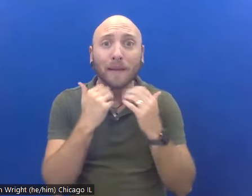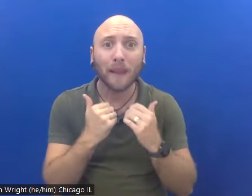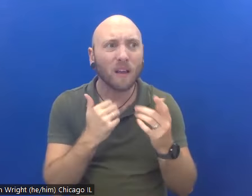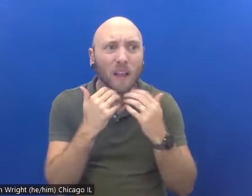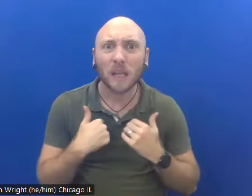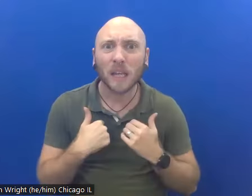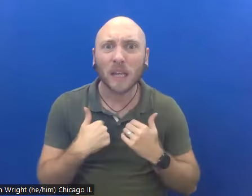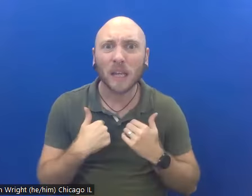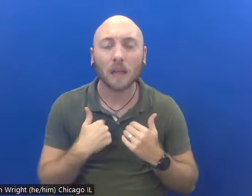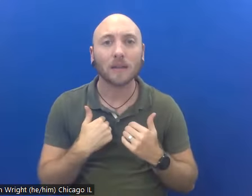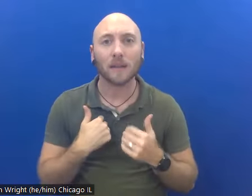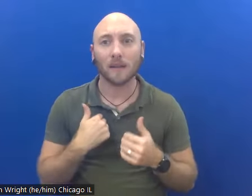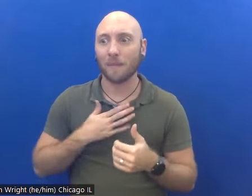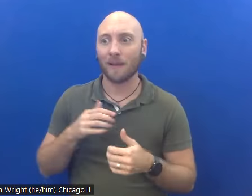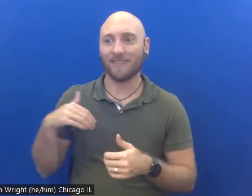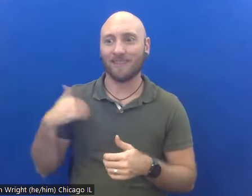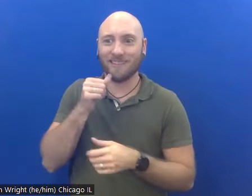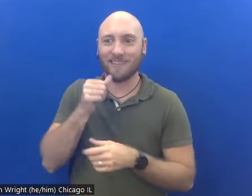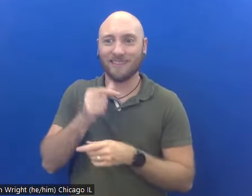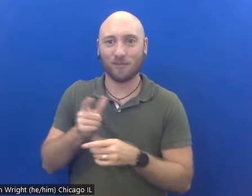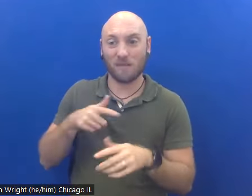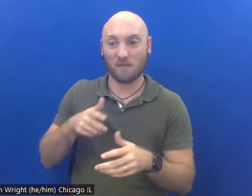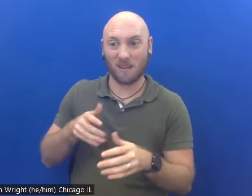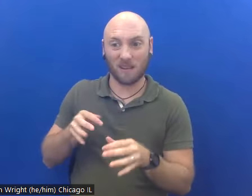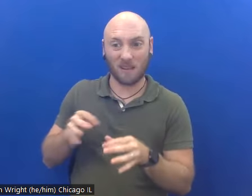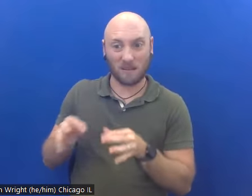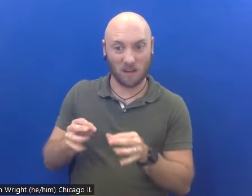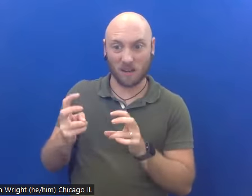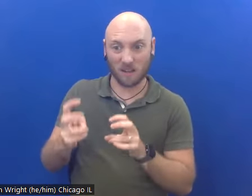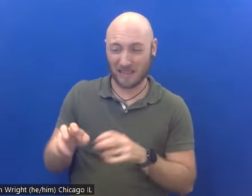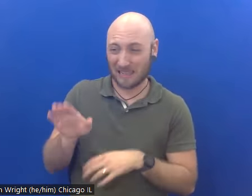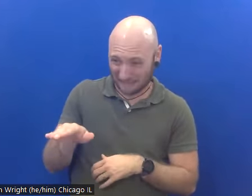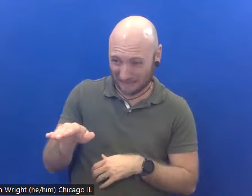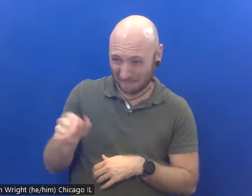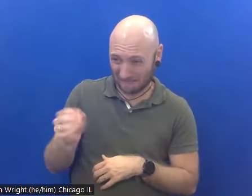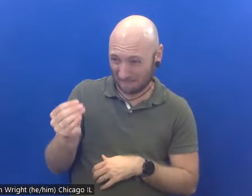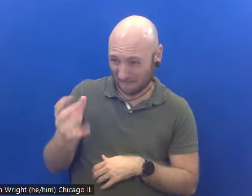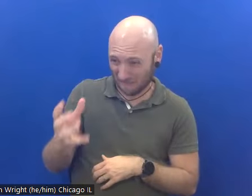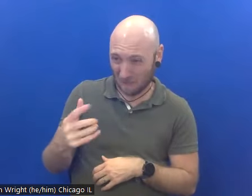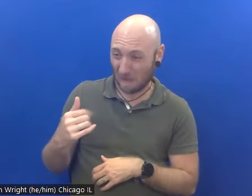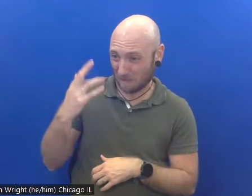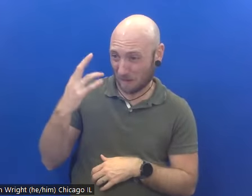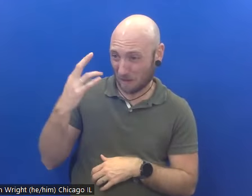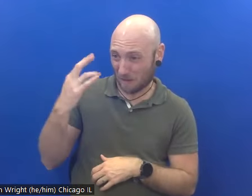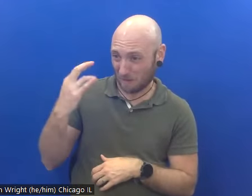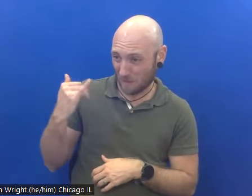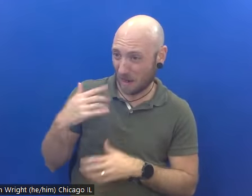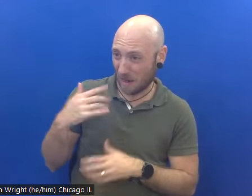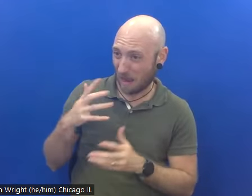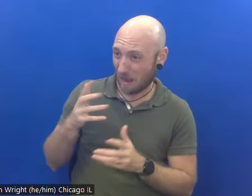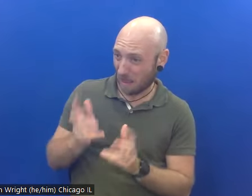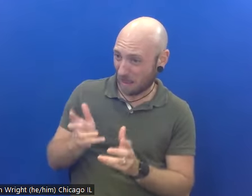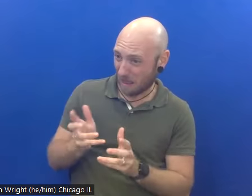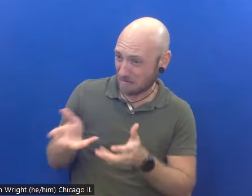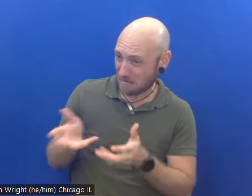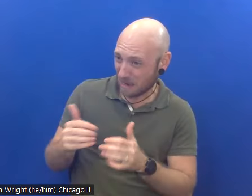younger sister, right? Where I got to explain, like, this is what I did and this is why I did that stuff. How can I make that better, right? And I feel like the